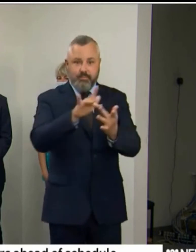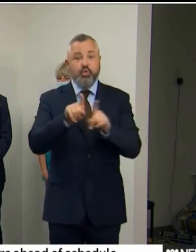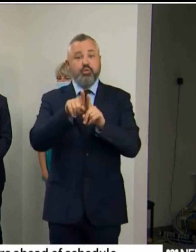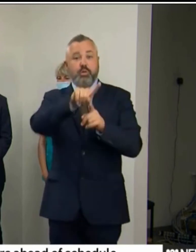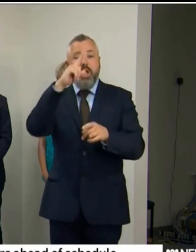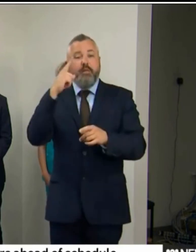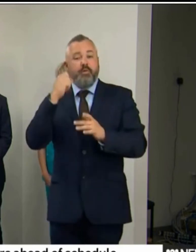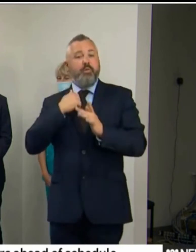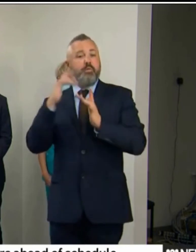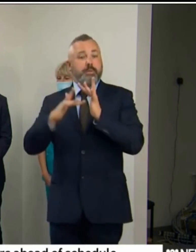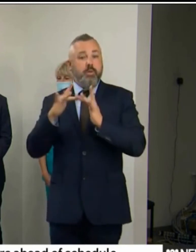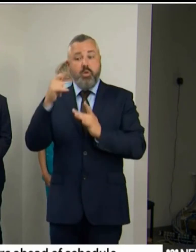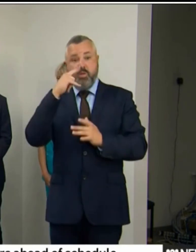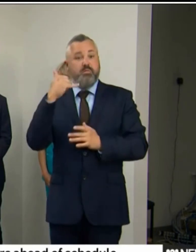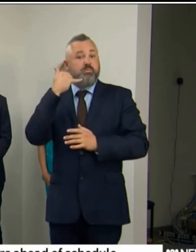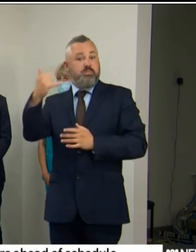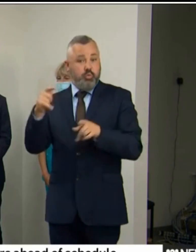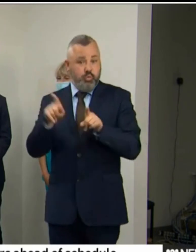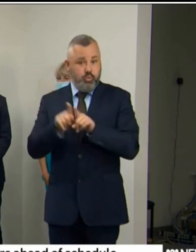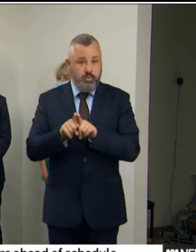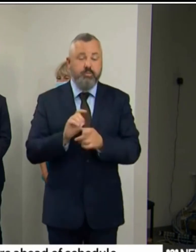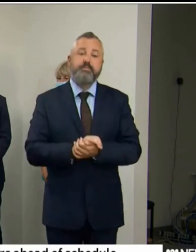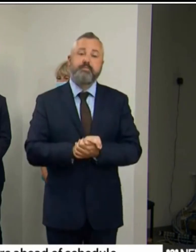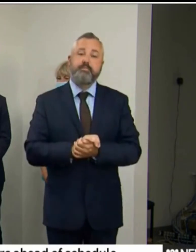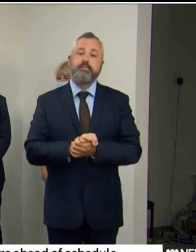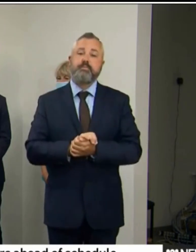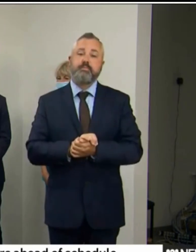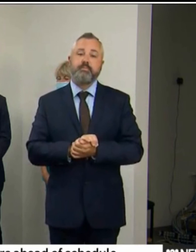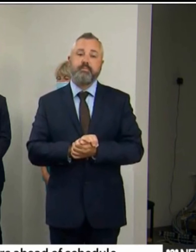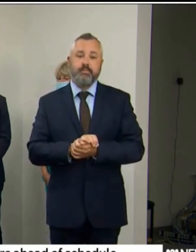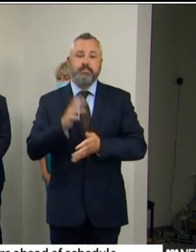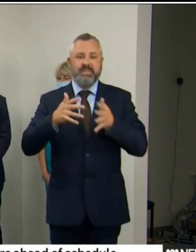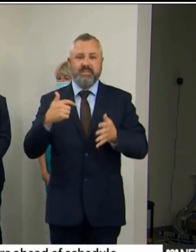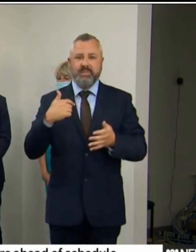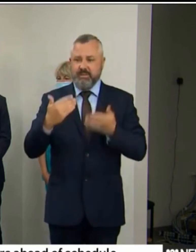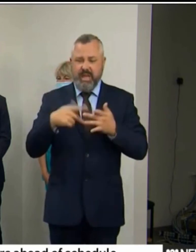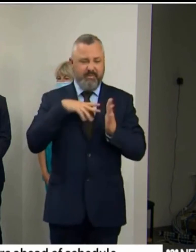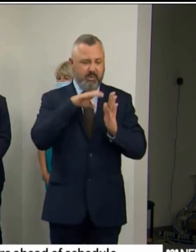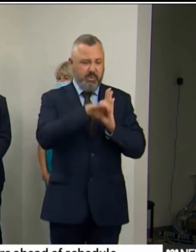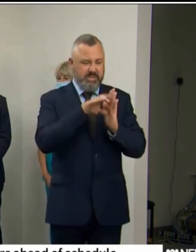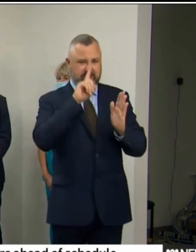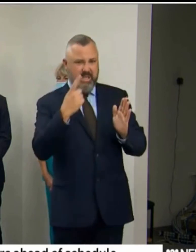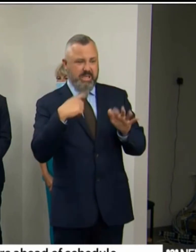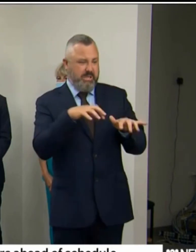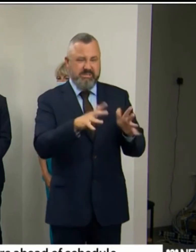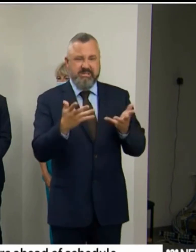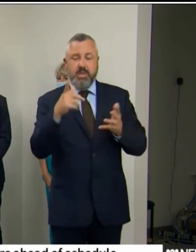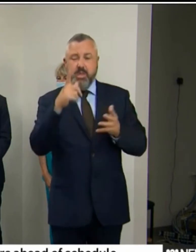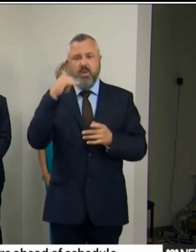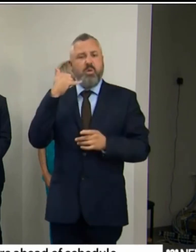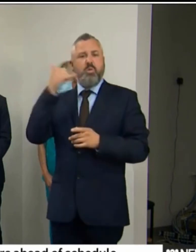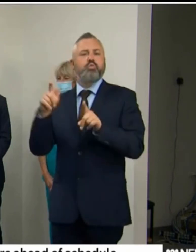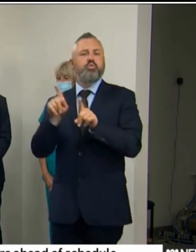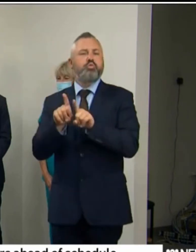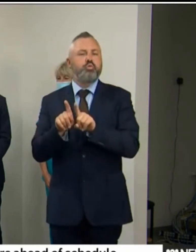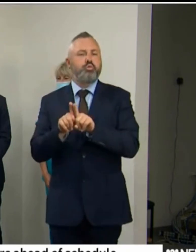number which is on the website. So if people are not confident with the computer, they'll be able to ring up and find out when they're eligible